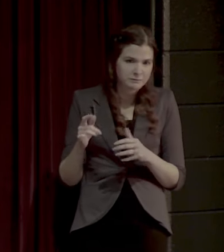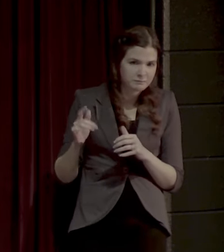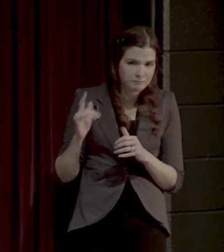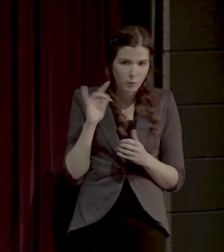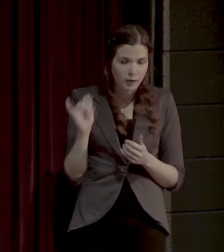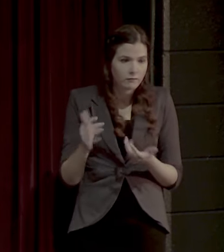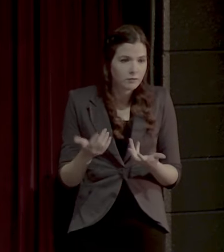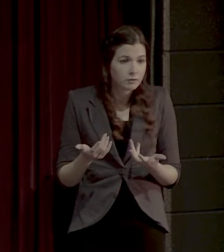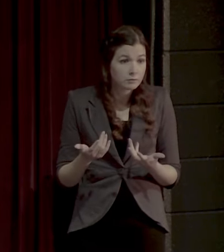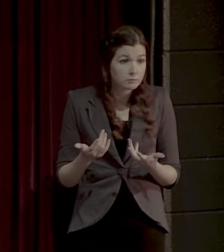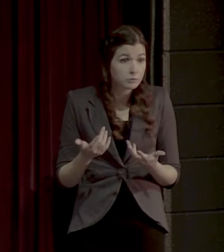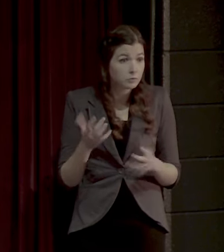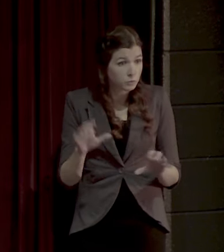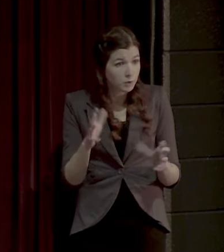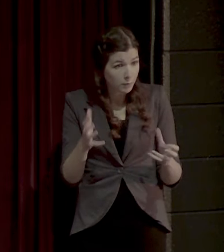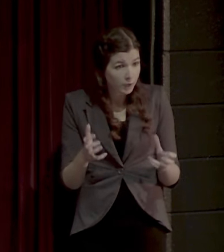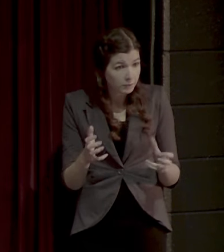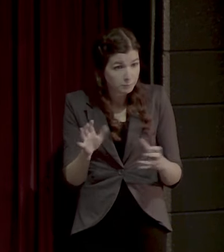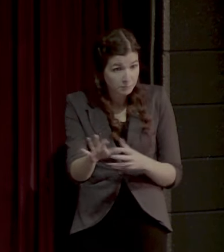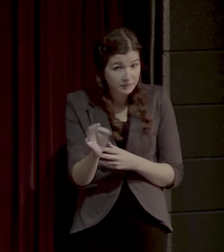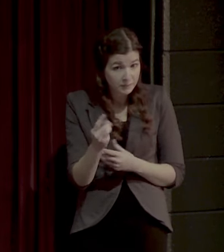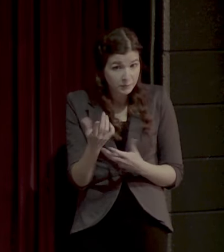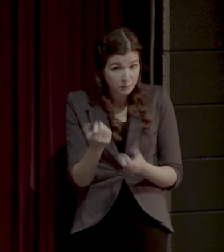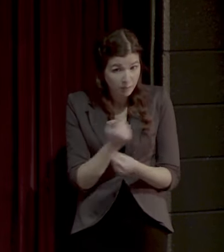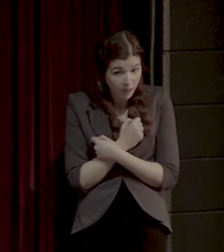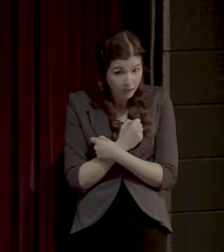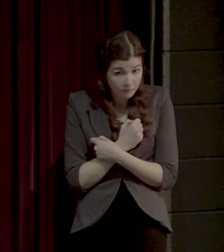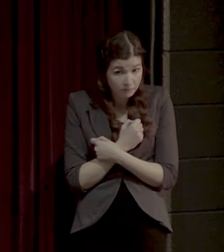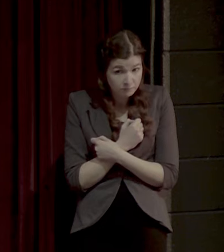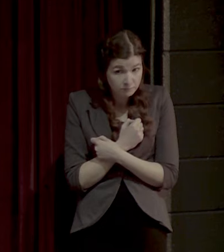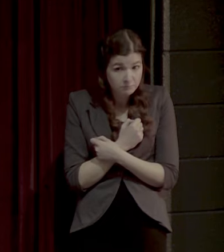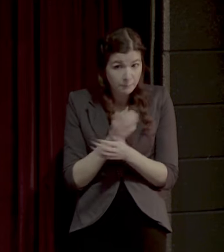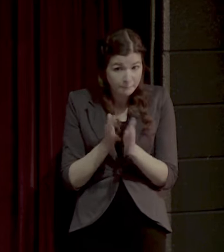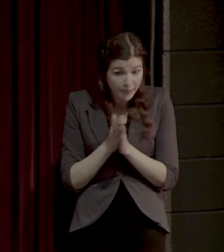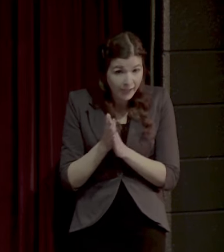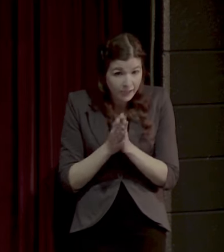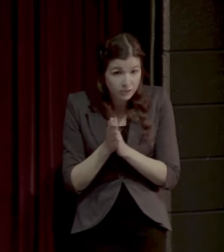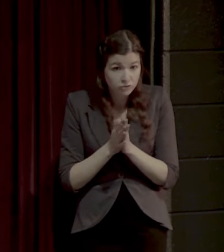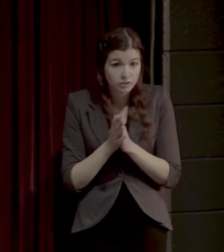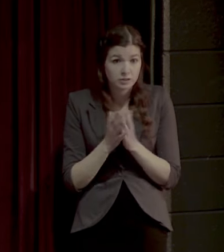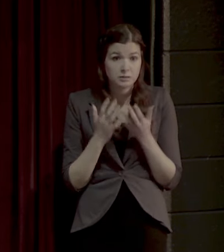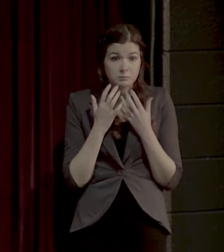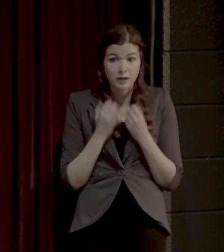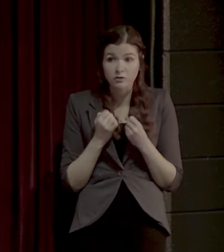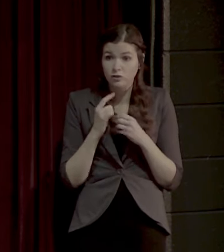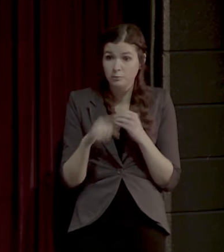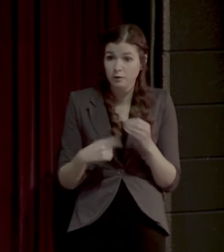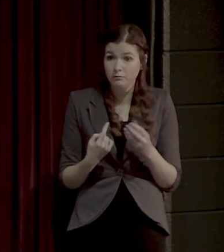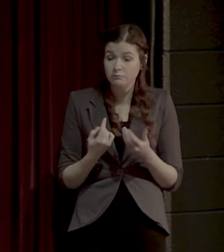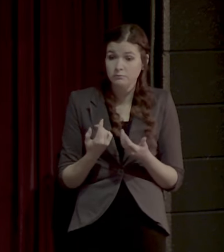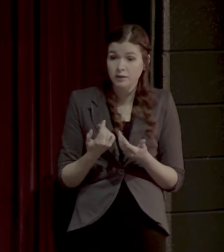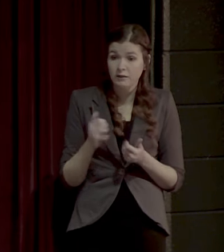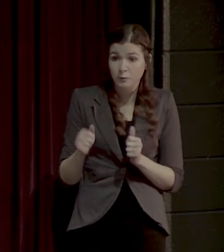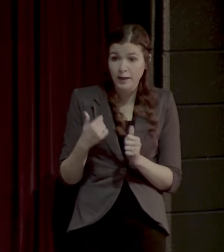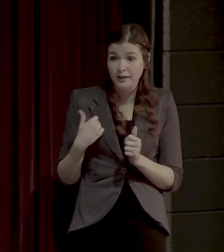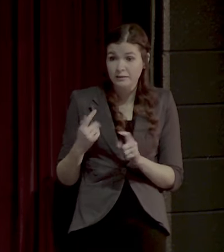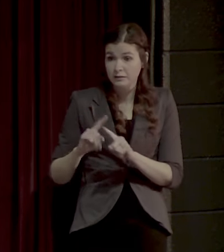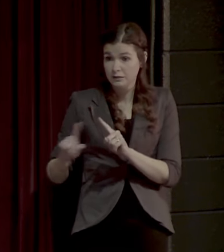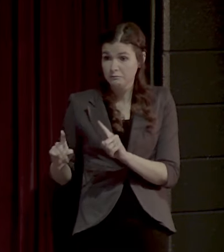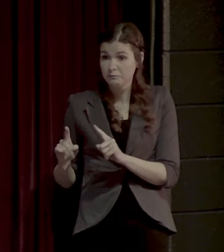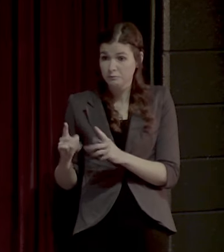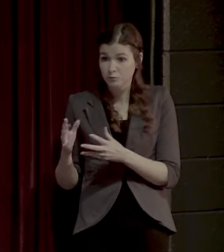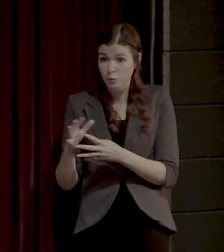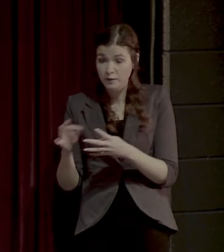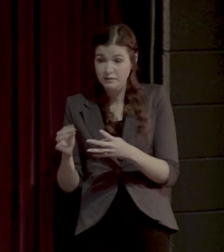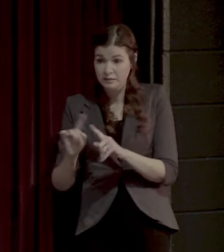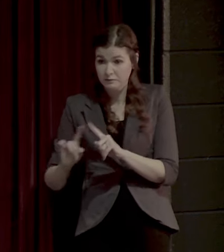to do and choose something that you love and that you're passionate about. Everyone has a different path and a different destination.